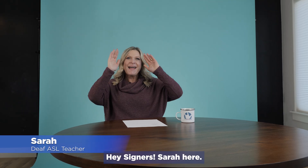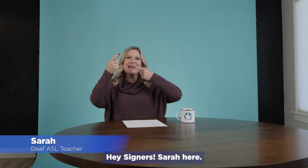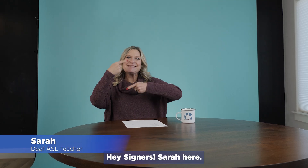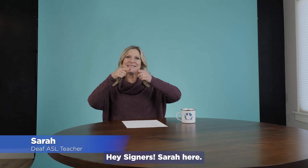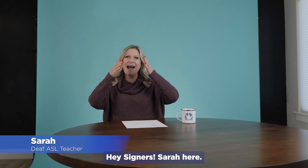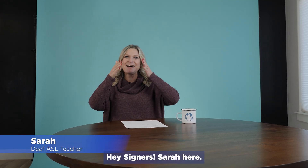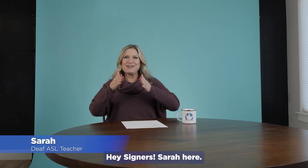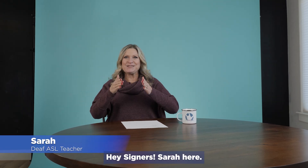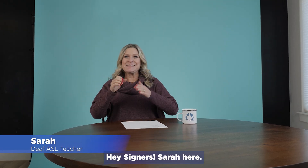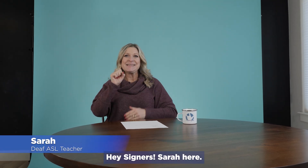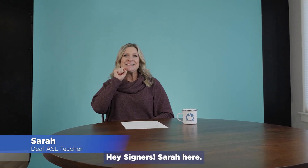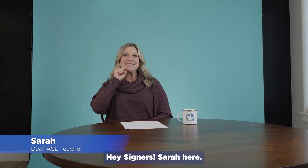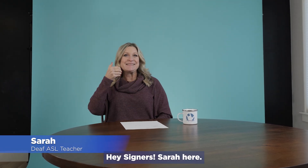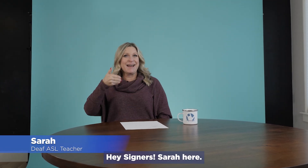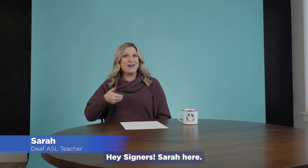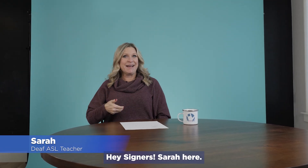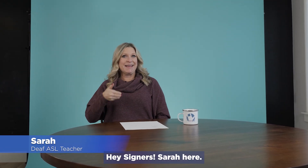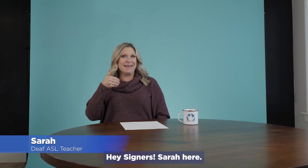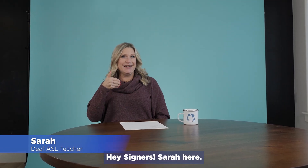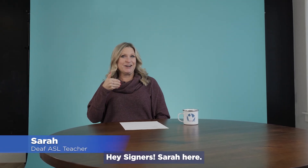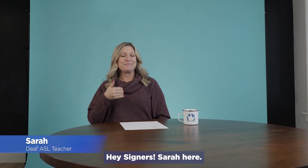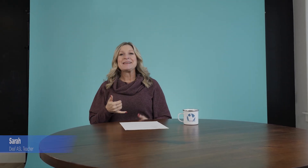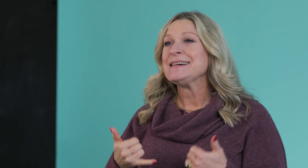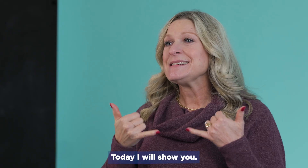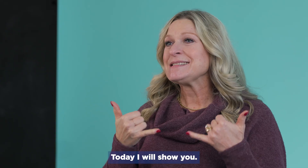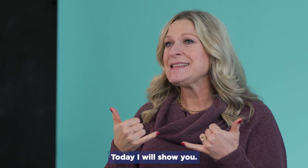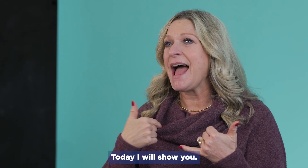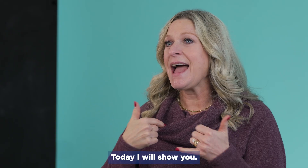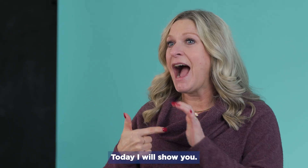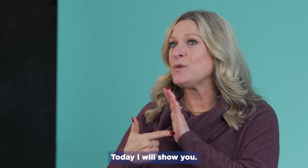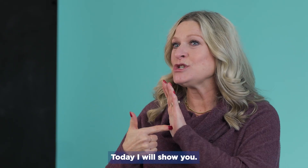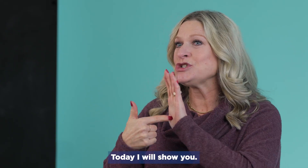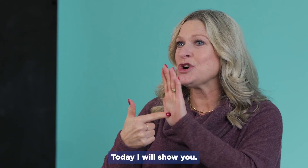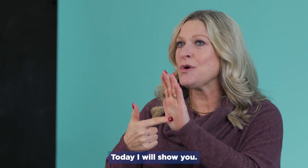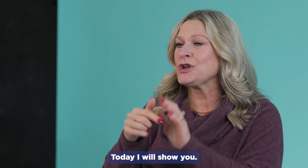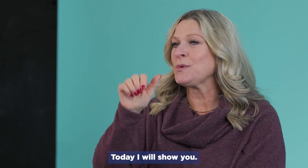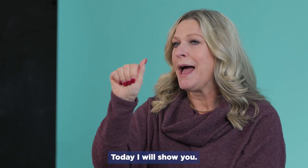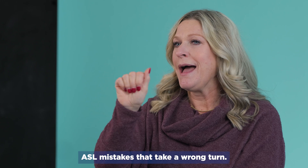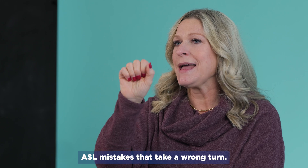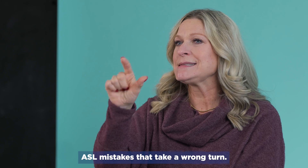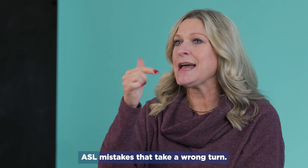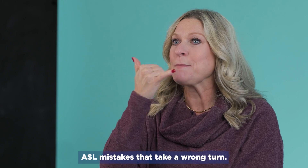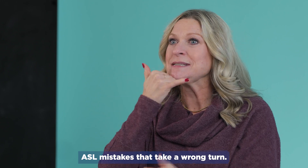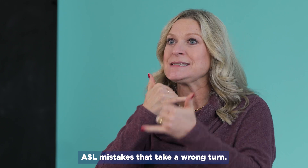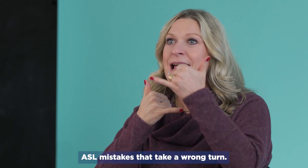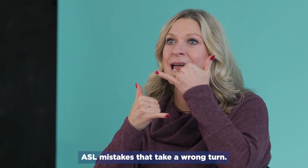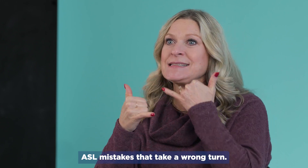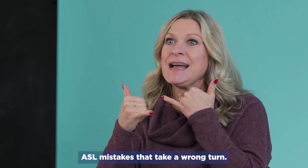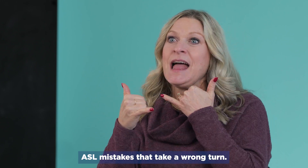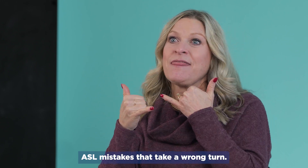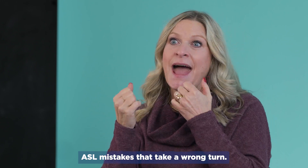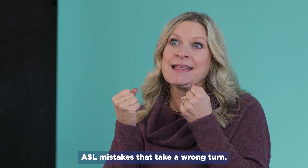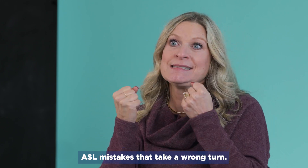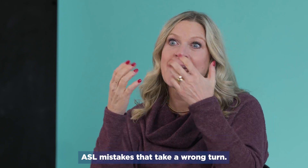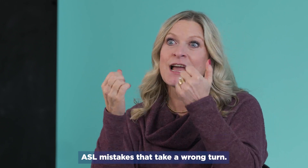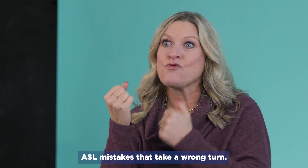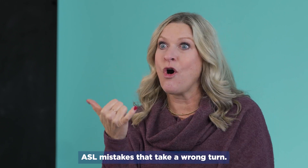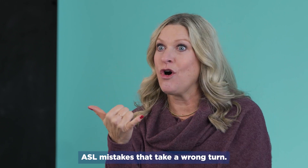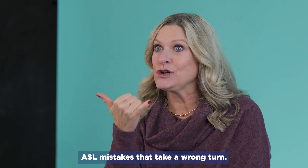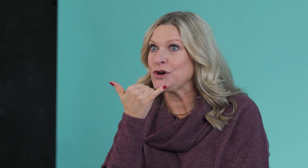Hey Sanders, Sarah here. Today I will show you some mistakes that take a wrong